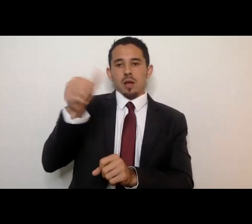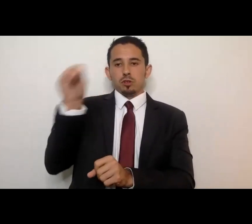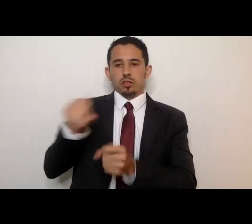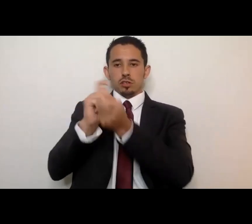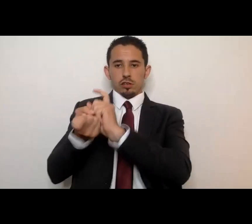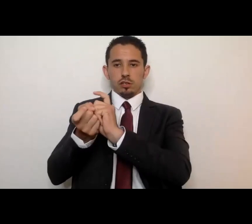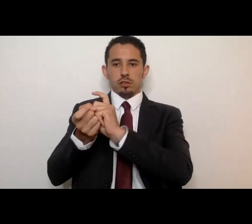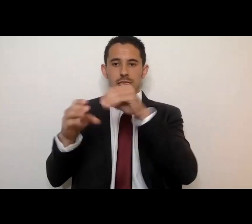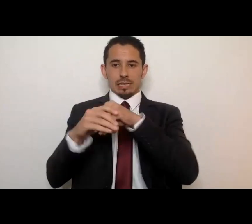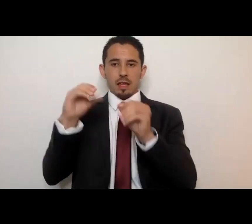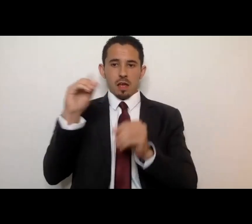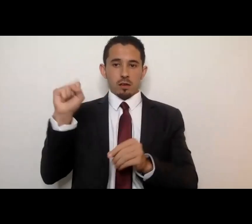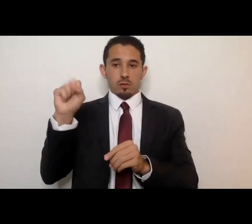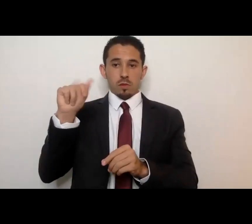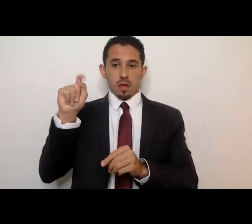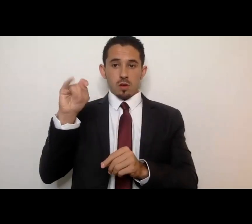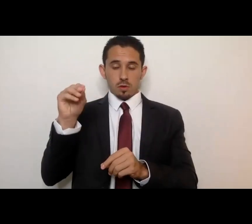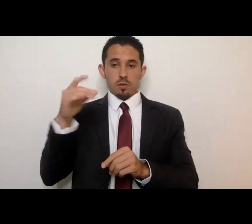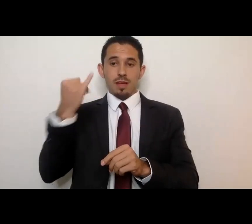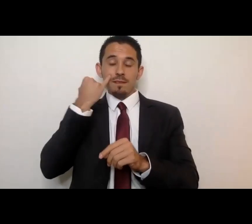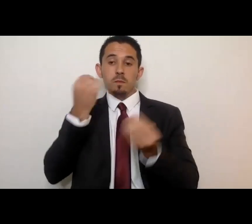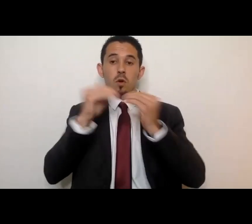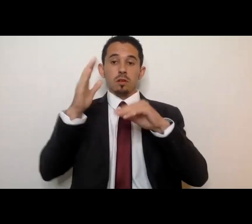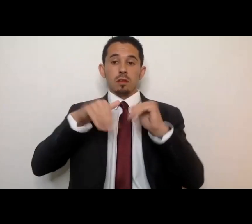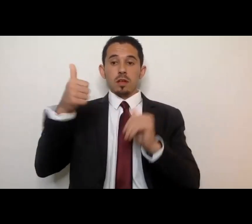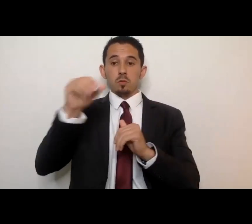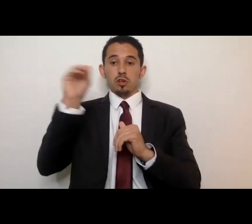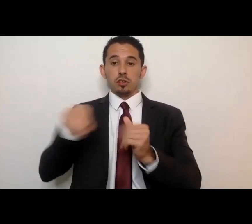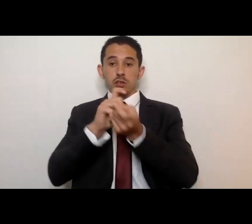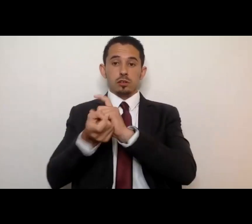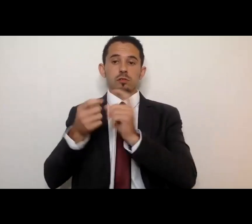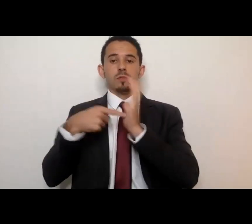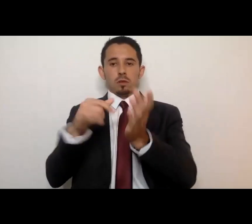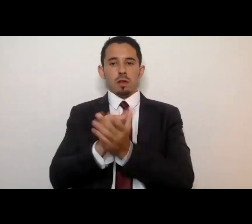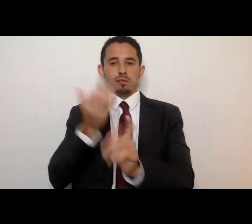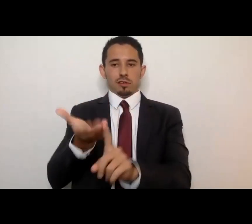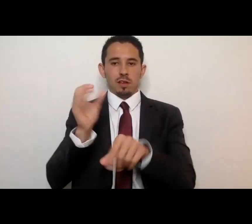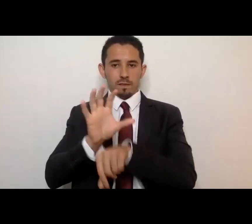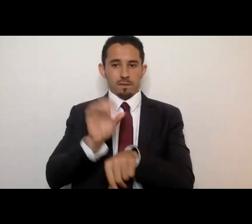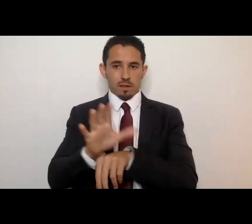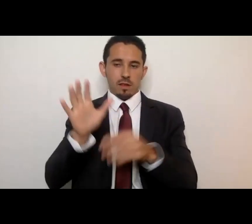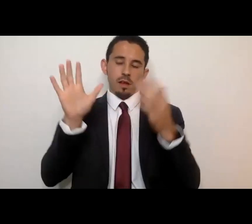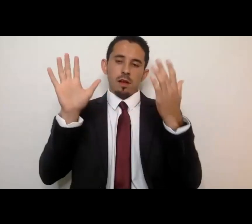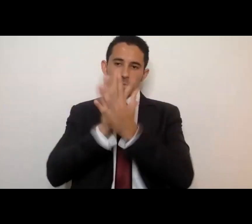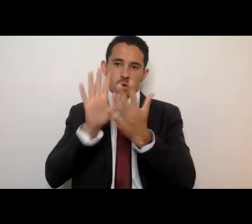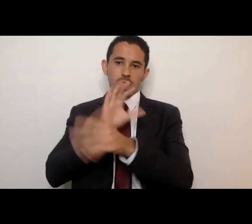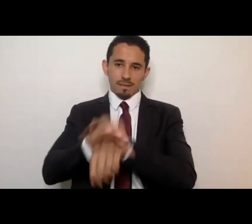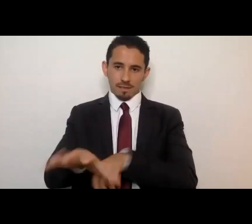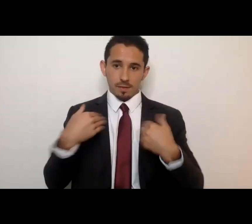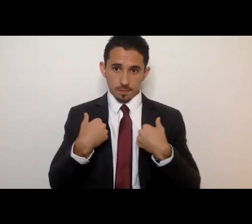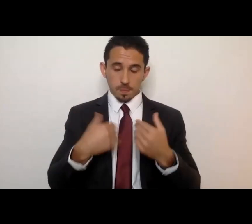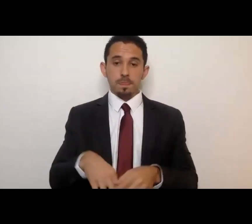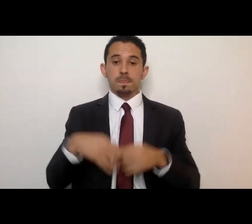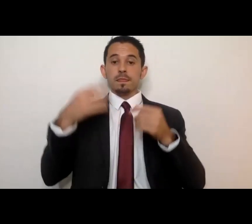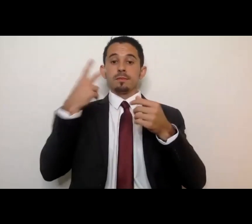major change within 10% of that initial 4.0 odds ratio. If there was a change greater than 10%, it showed that that variable